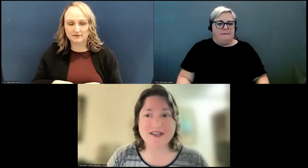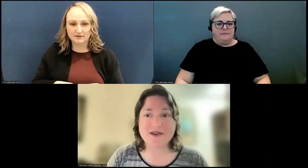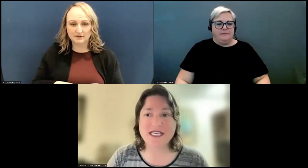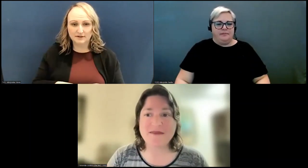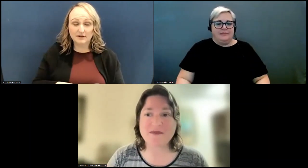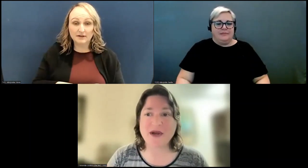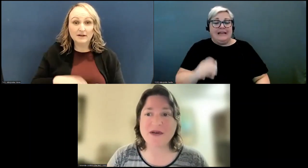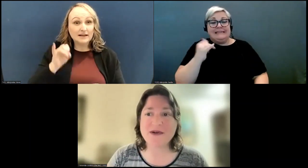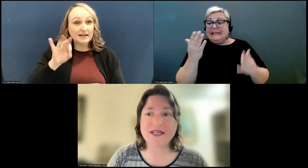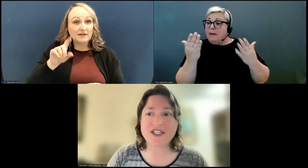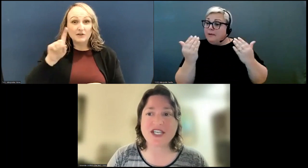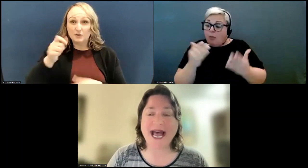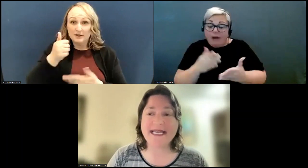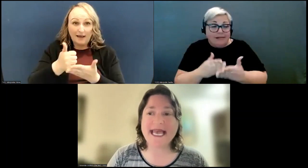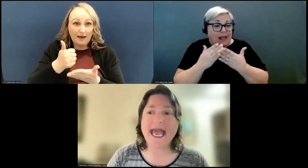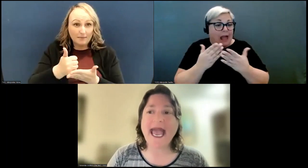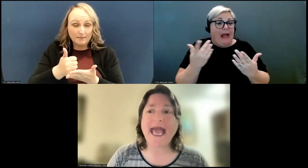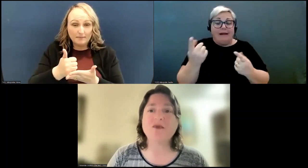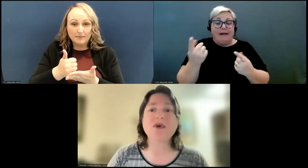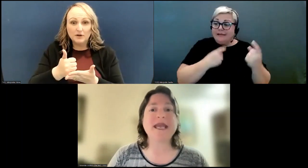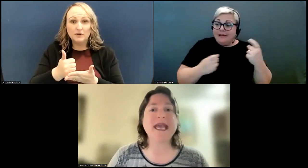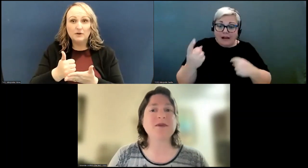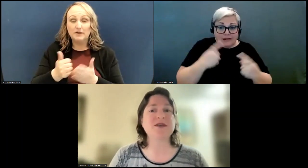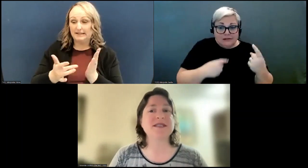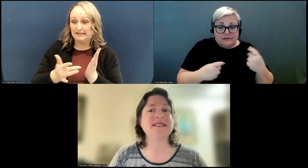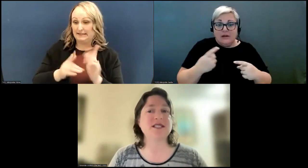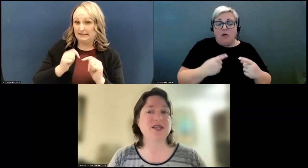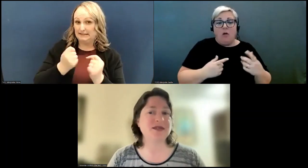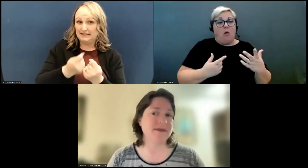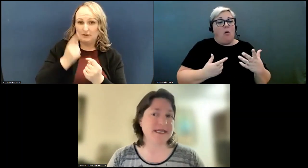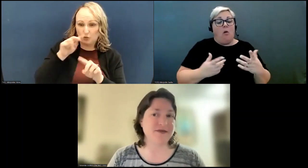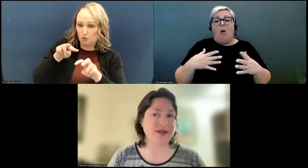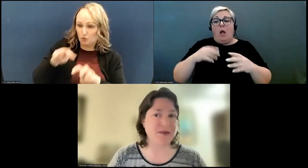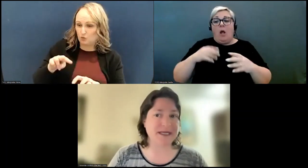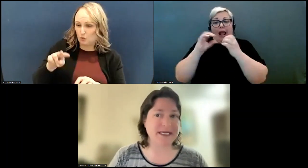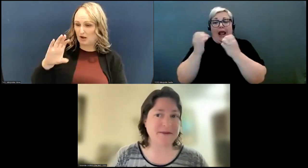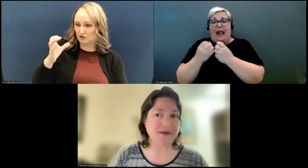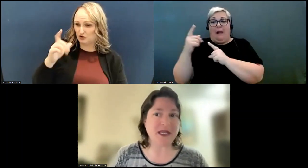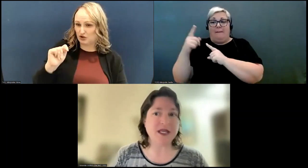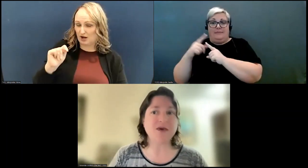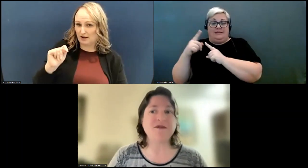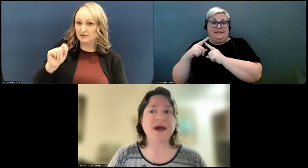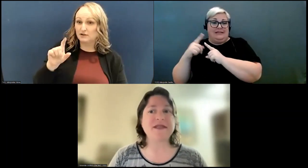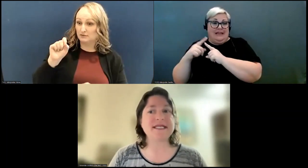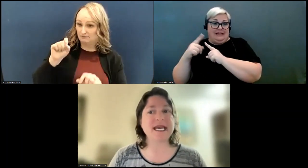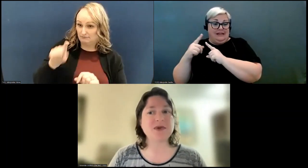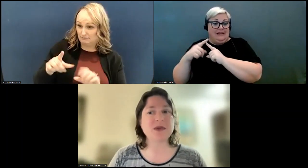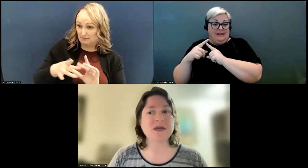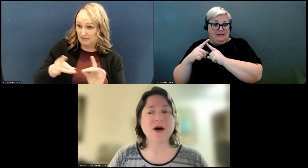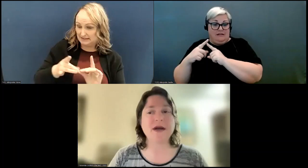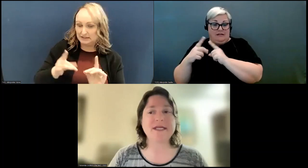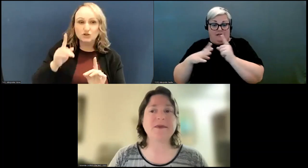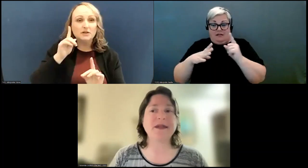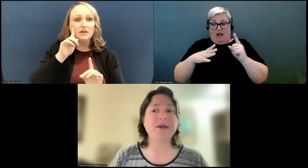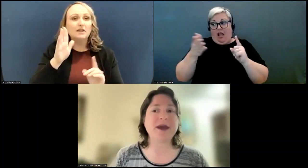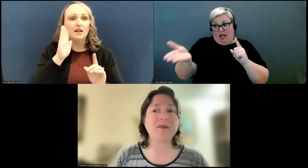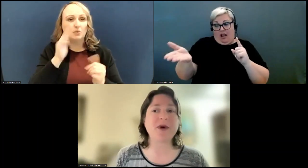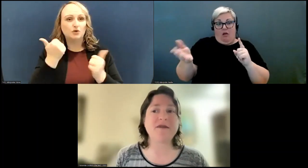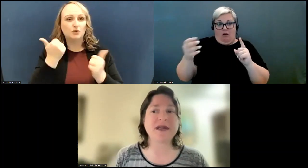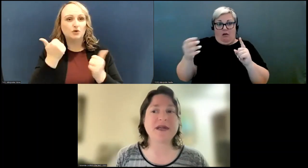our technical team is monitoring the chat and will be able to assist you to the best of their ability. You can find the schedule on